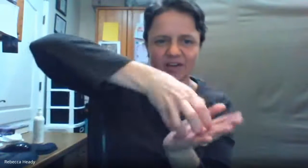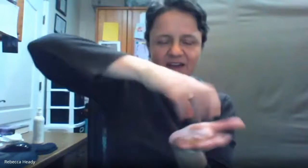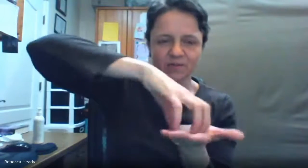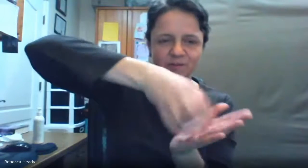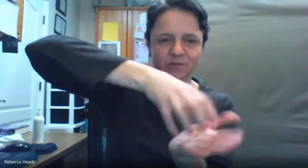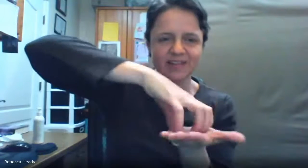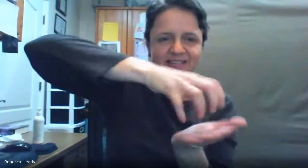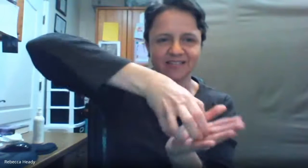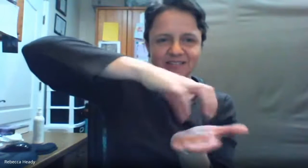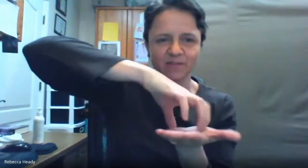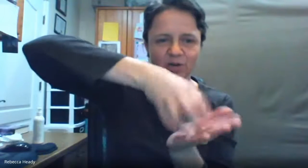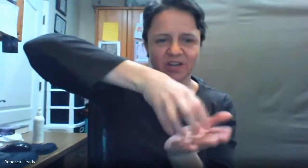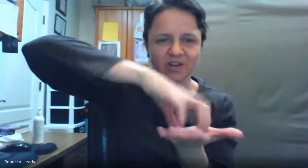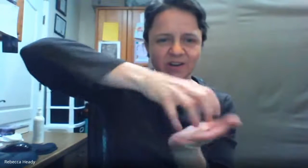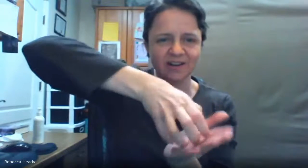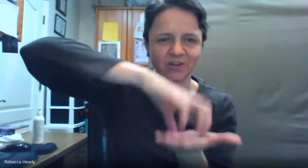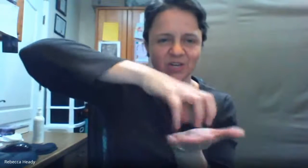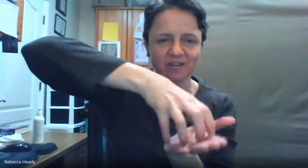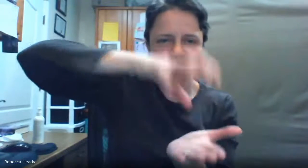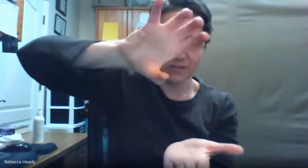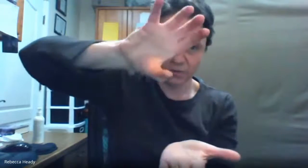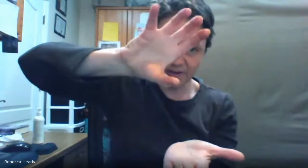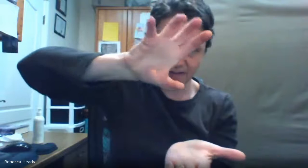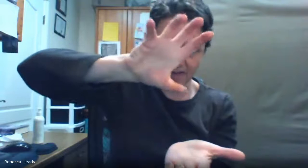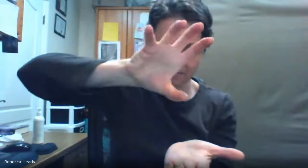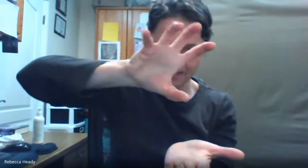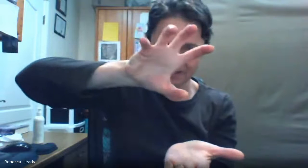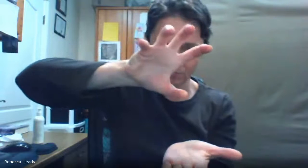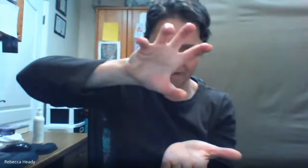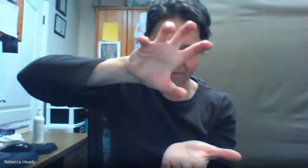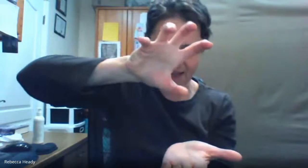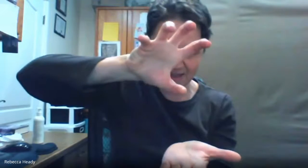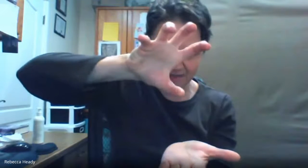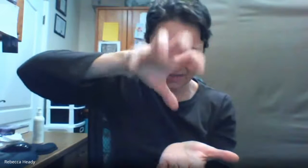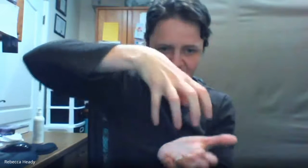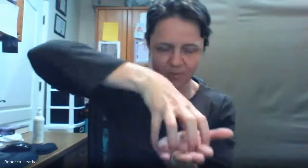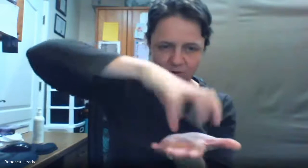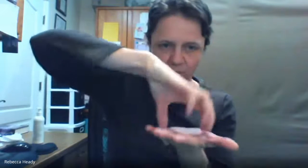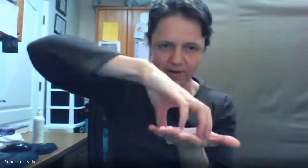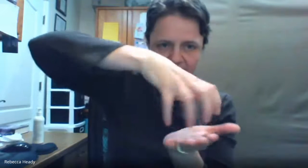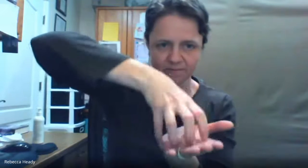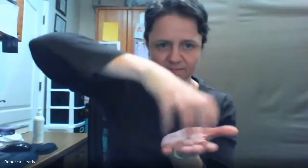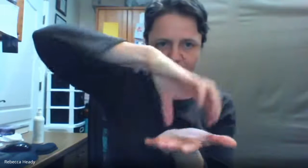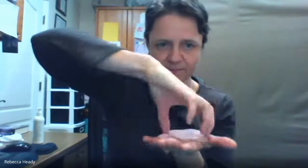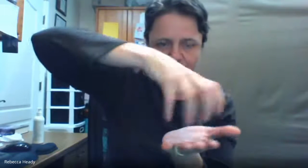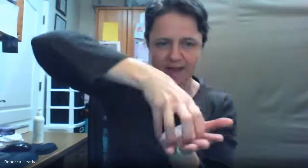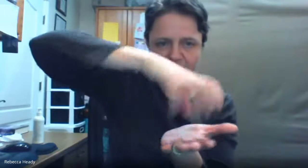Cookie cutter. This one's really easy. Just think of a cookie cutter cutting out a cookie. So you've got kind of like this bent 5 hand shape, and you're going kind of back and